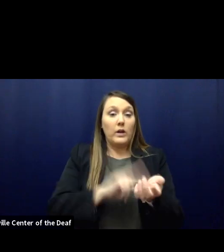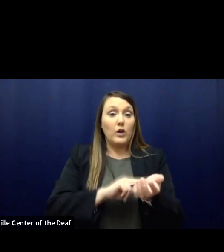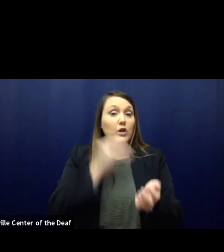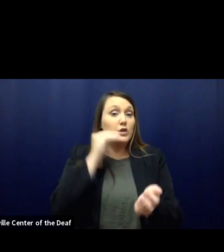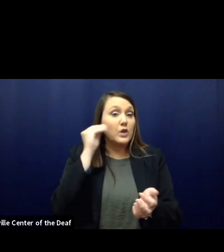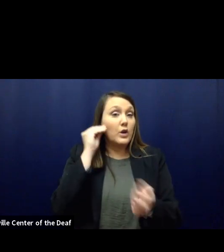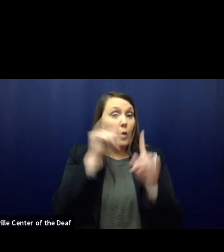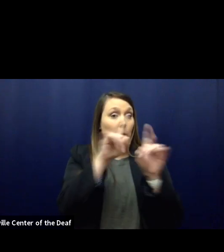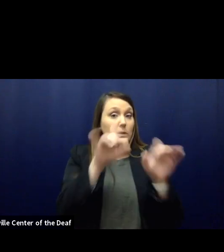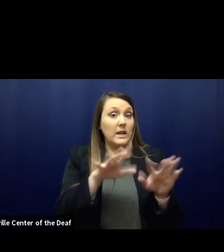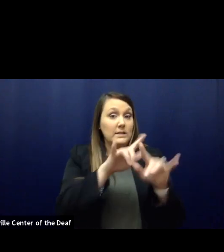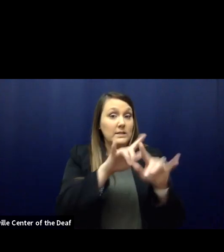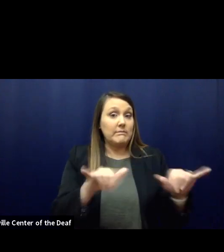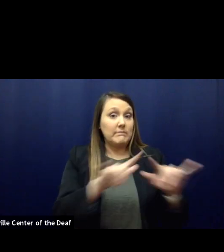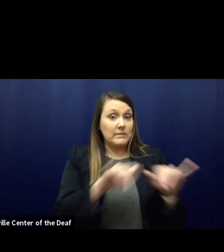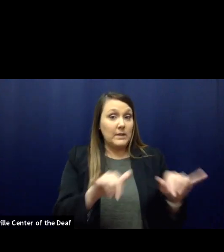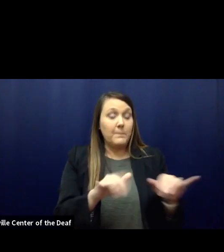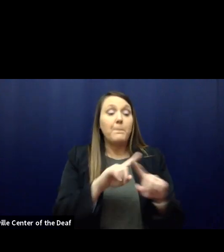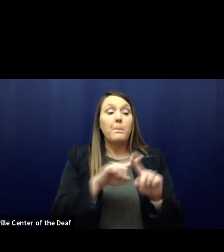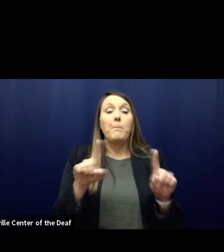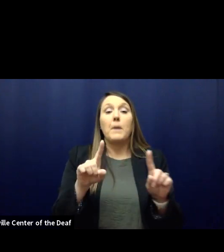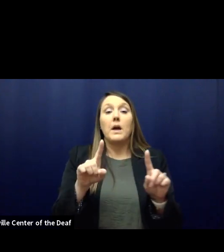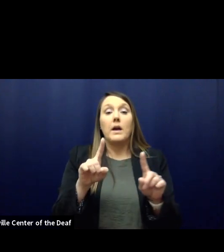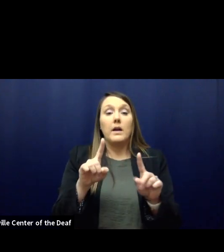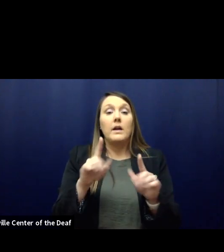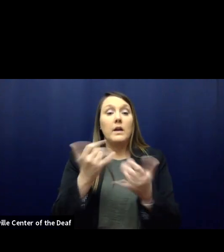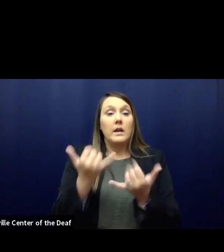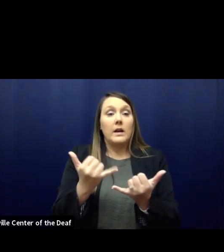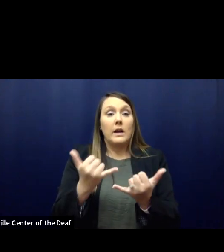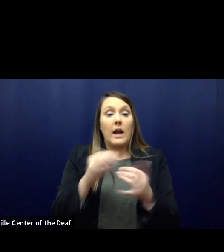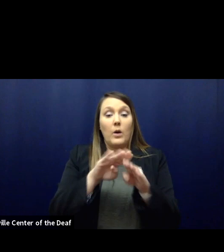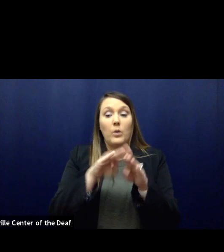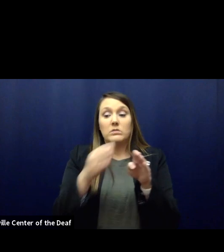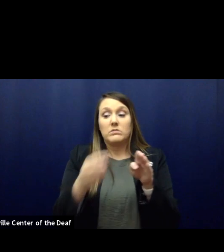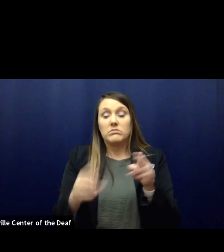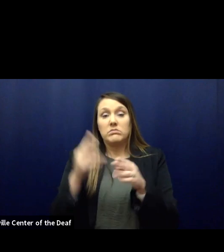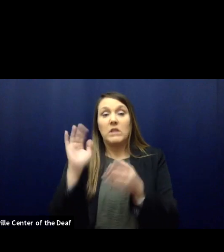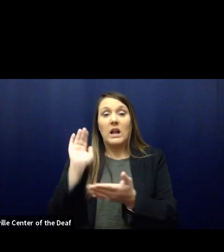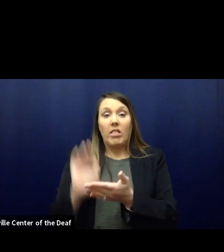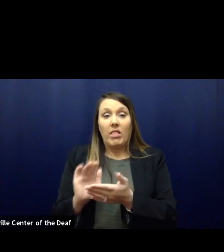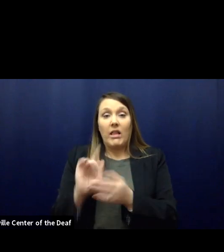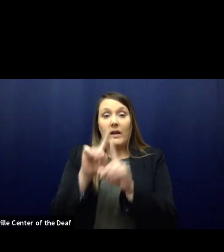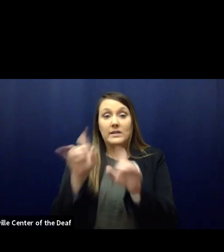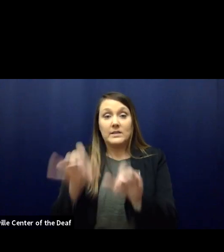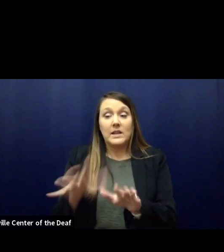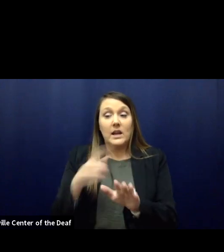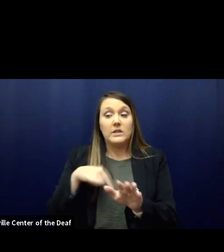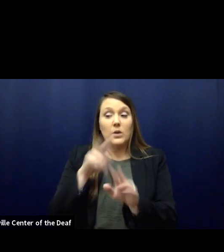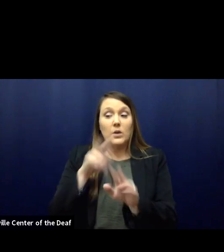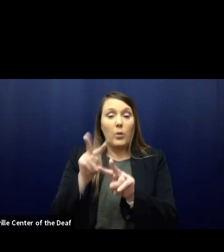happening all at one time. But there has been a little bit of a downward trend, and we realize that, and we are keeping an eye on